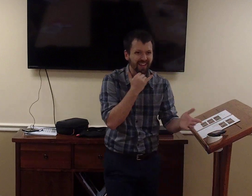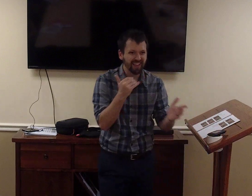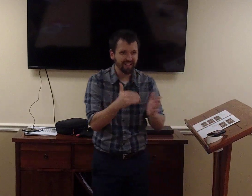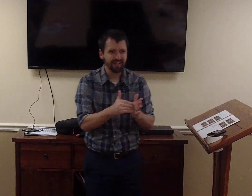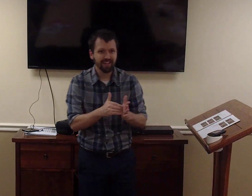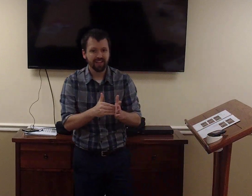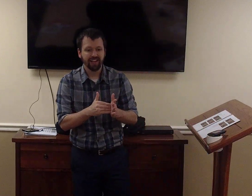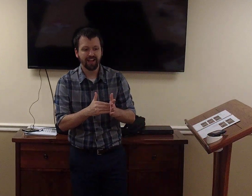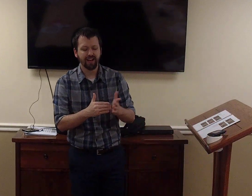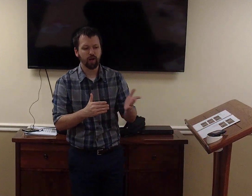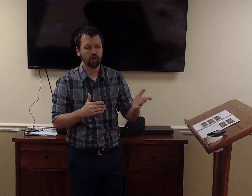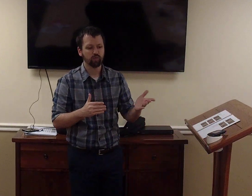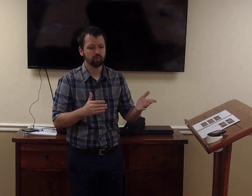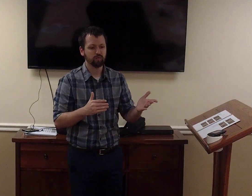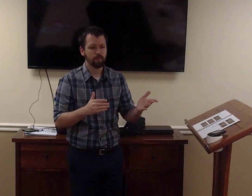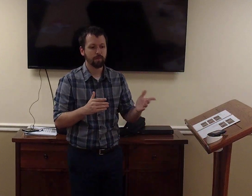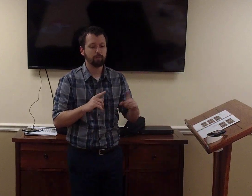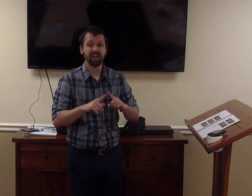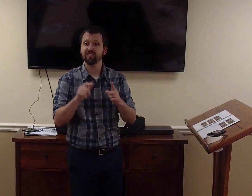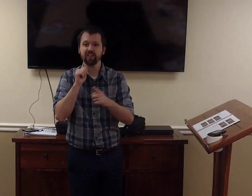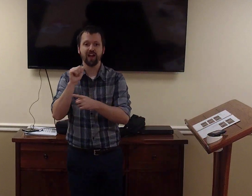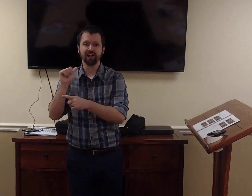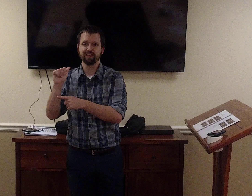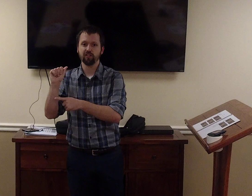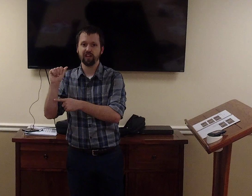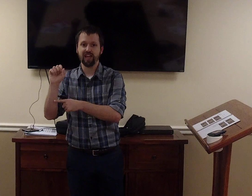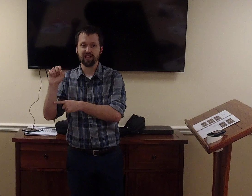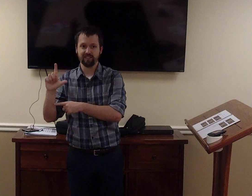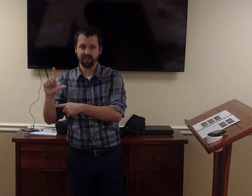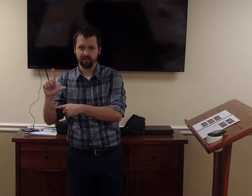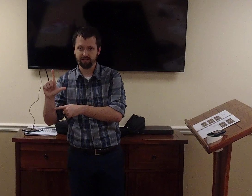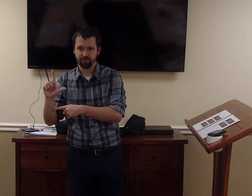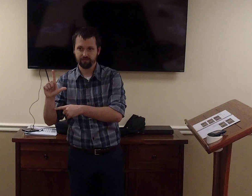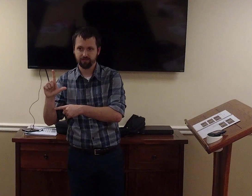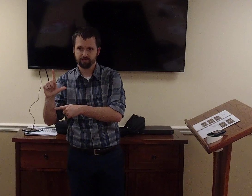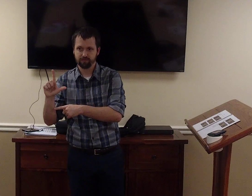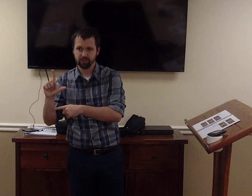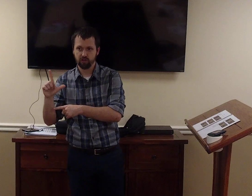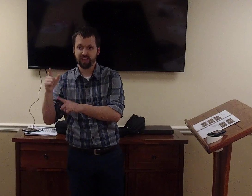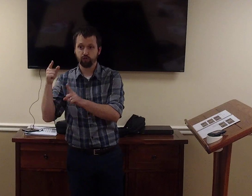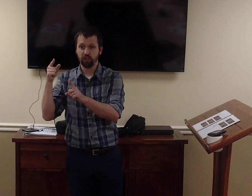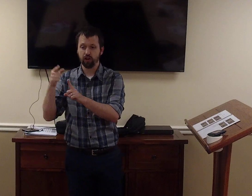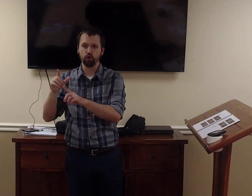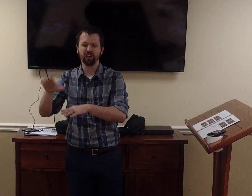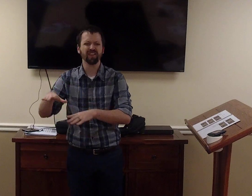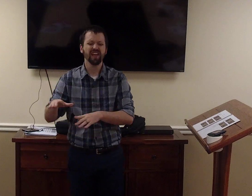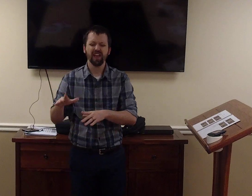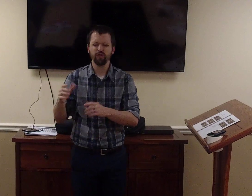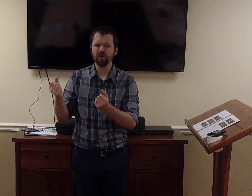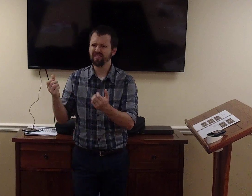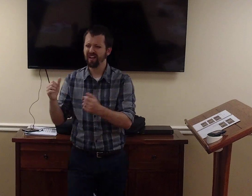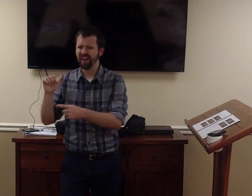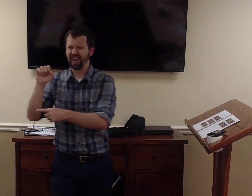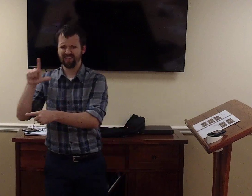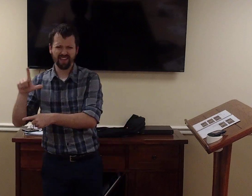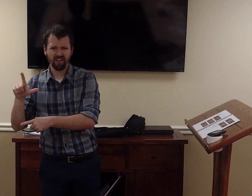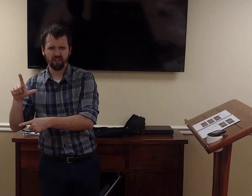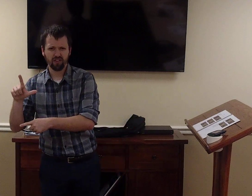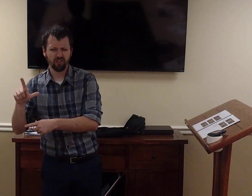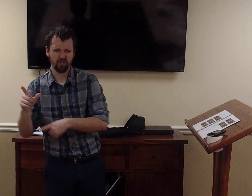again, but it's not considered ASL. So that's really our goal, because if you could sign ASL, you could do